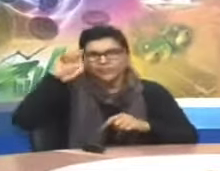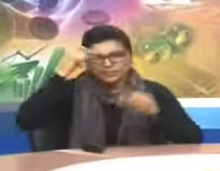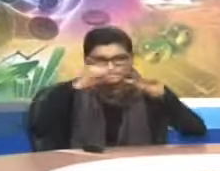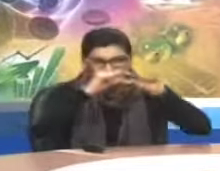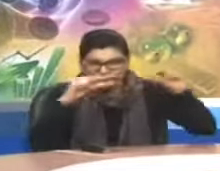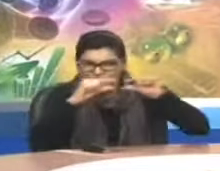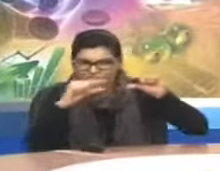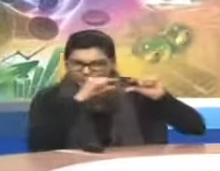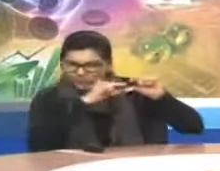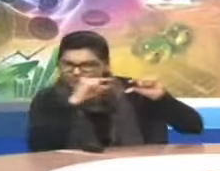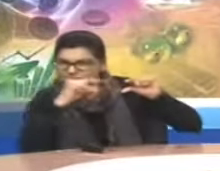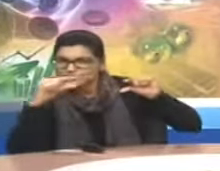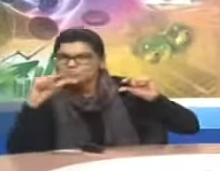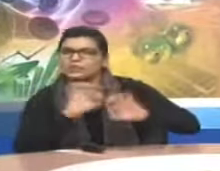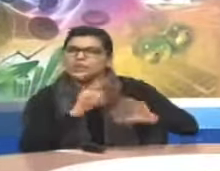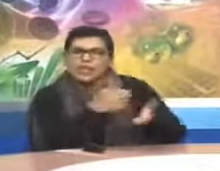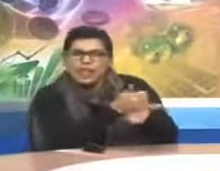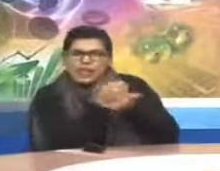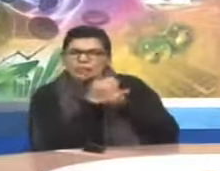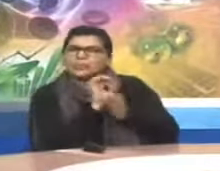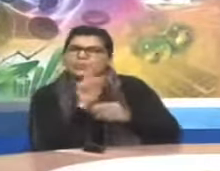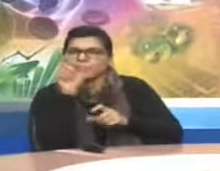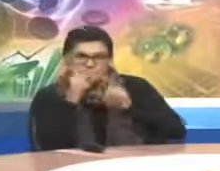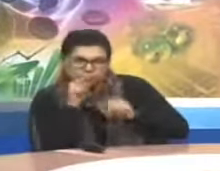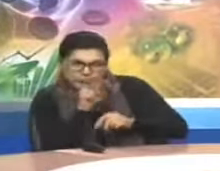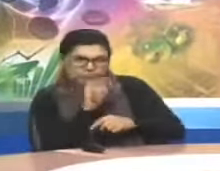So, it is better to have